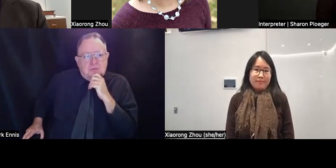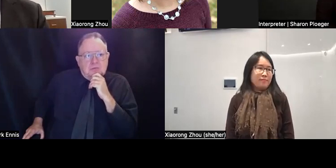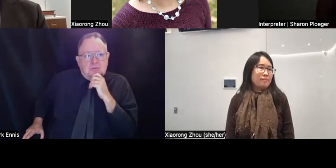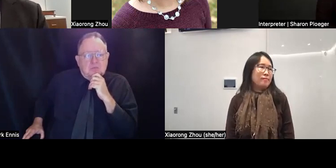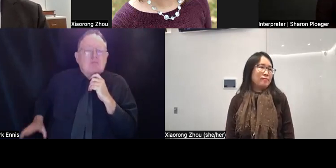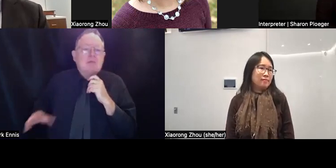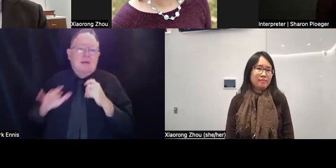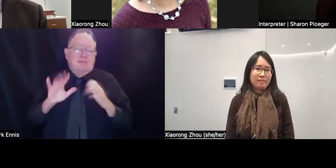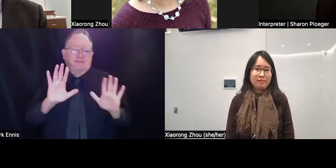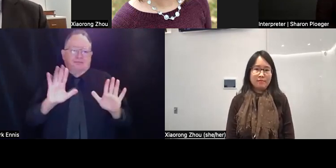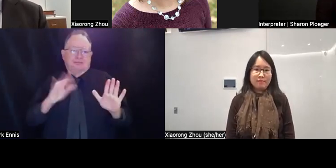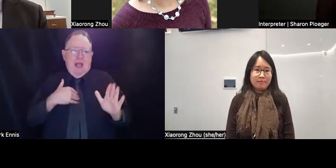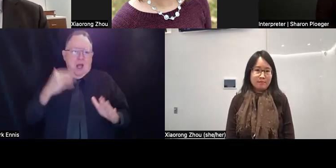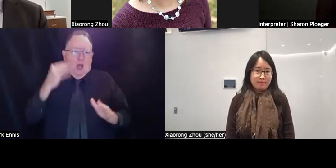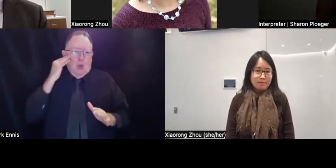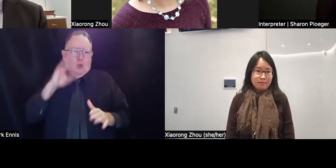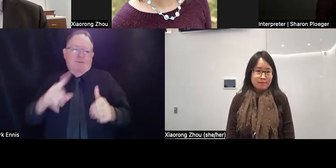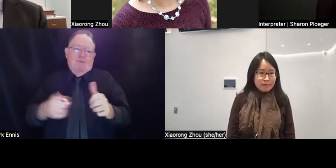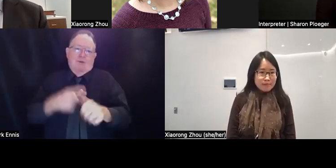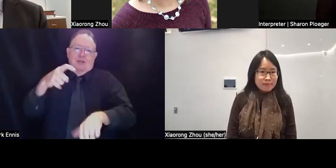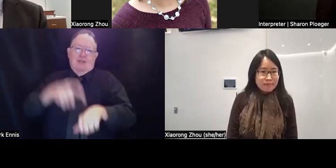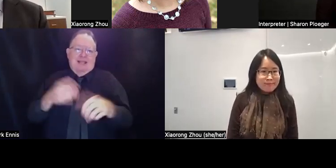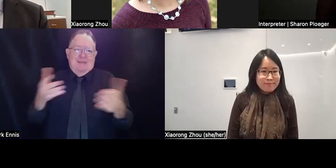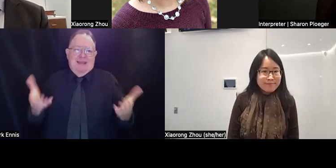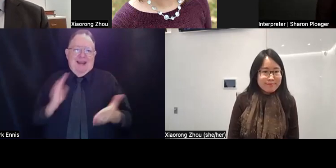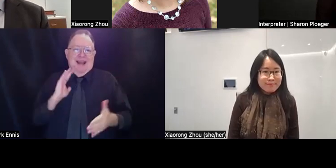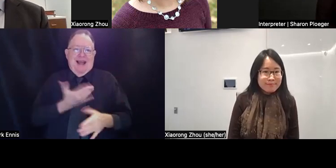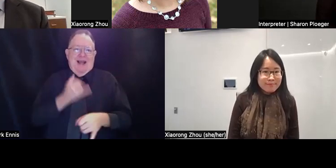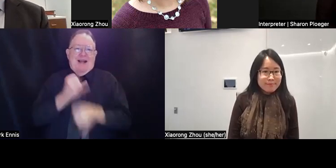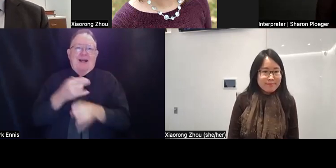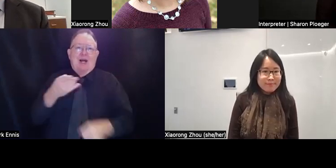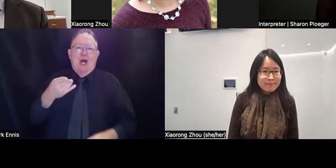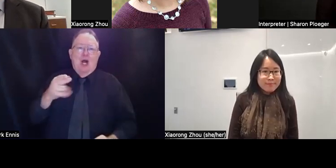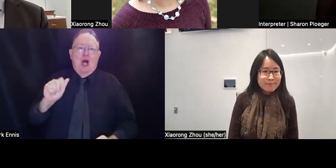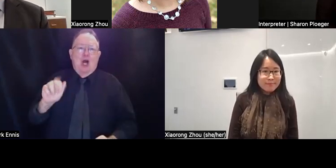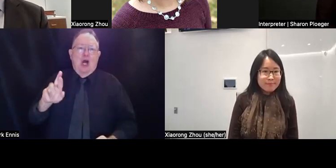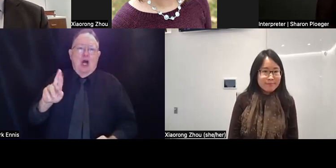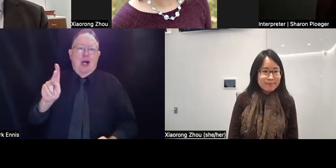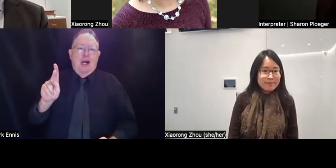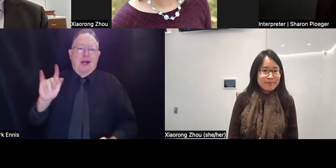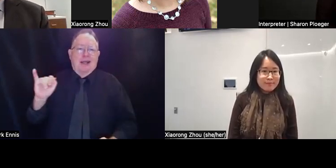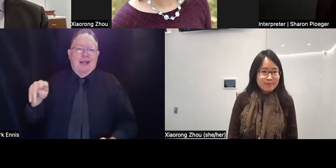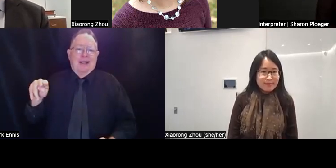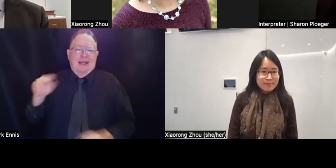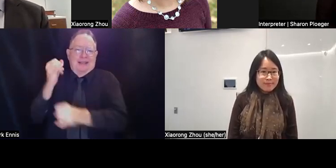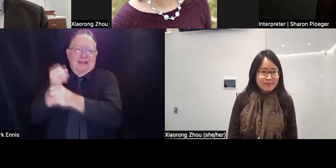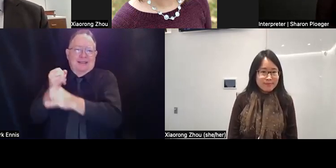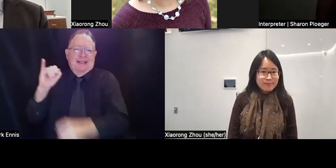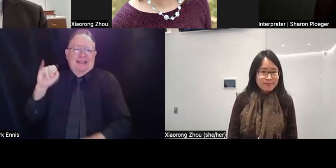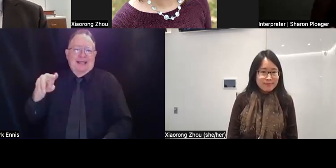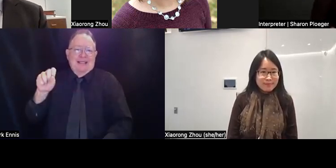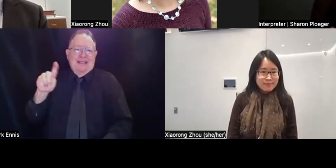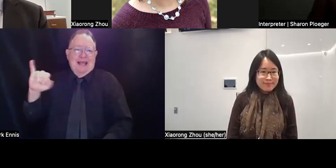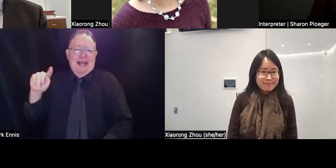So I know this is your first time here at the Harkin Institute, and we're really happy to have you. You might